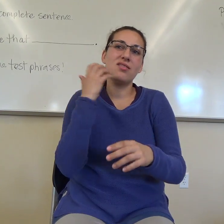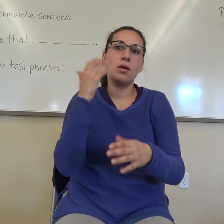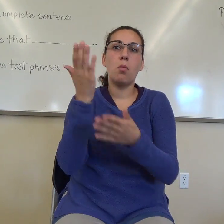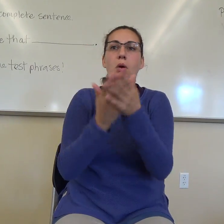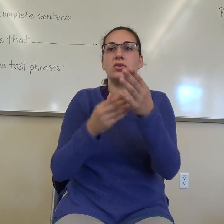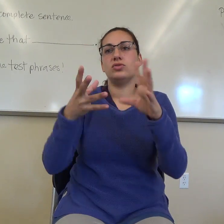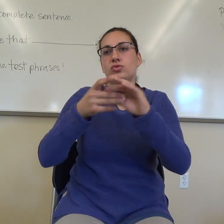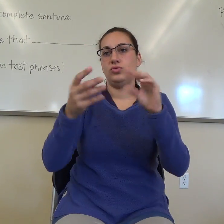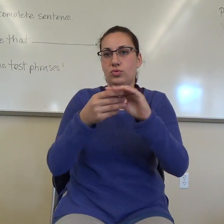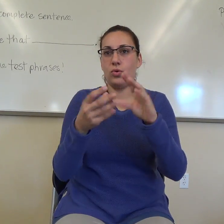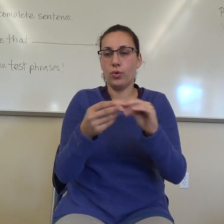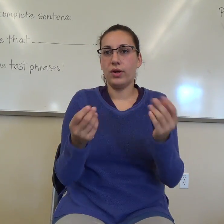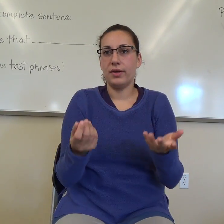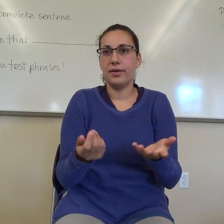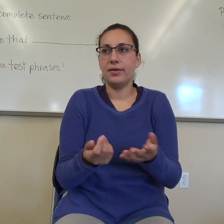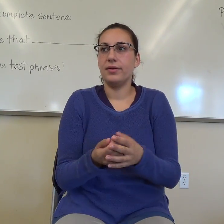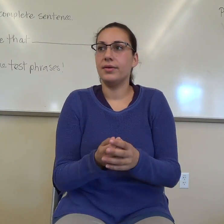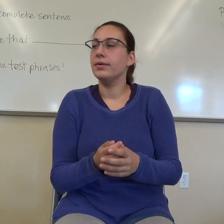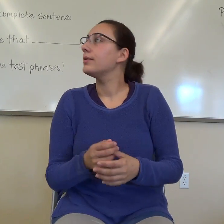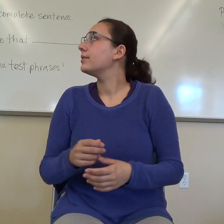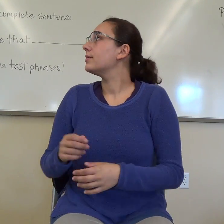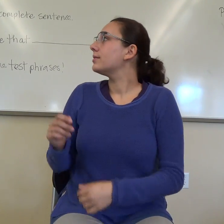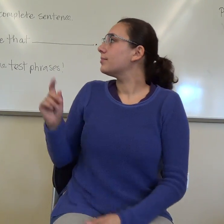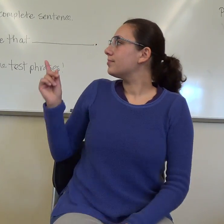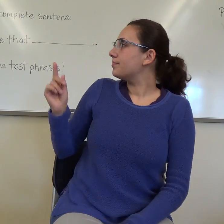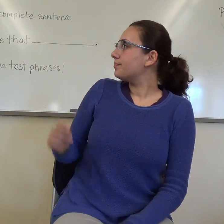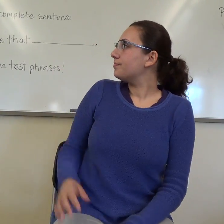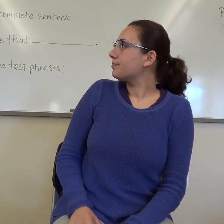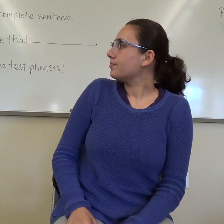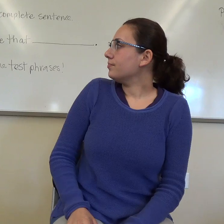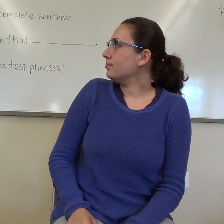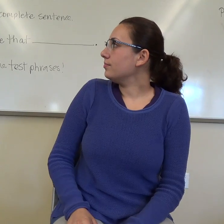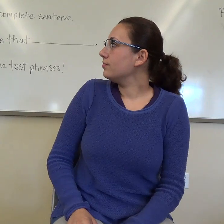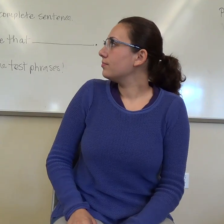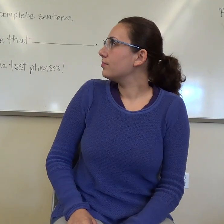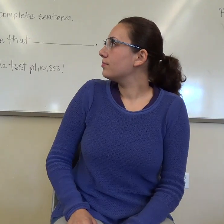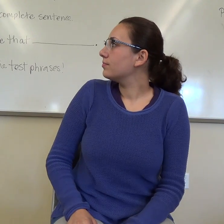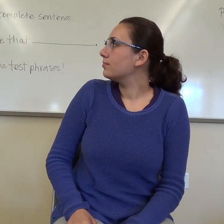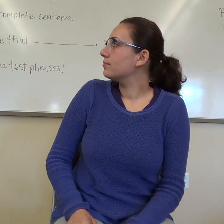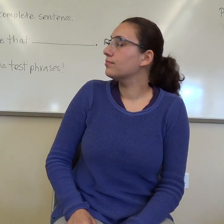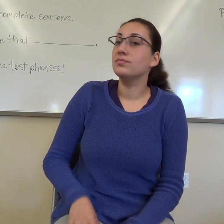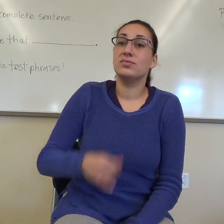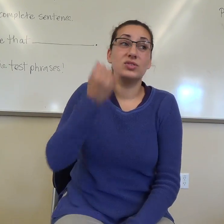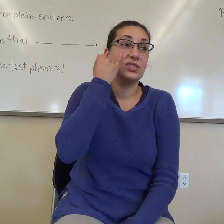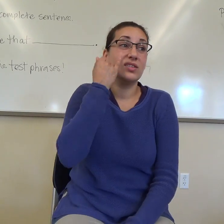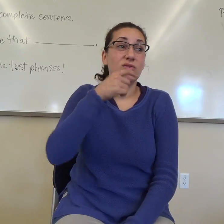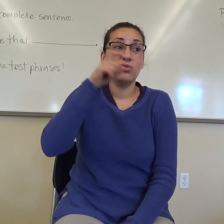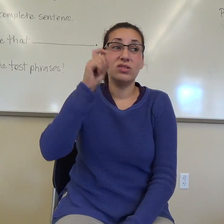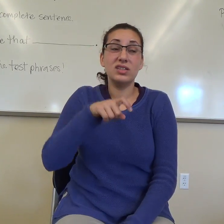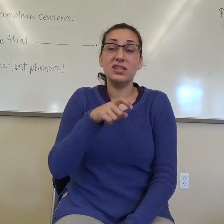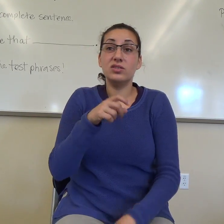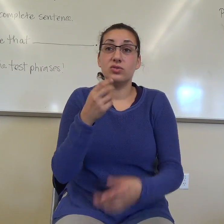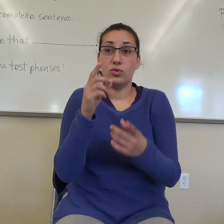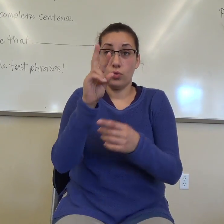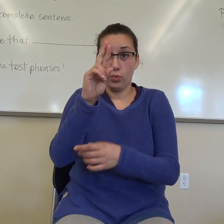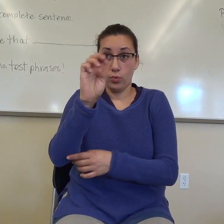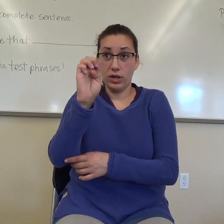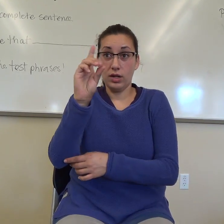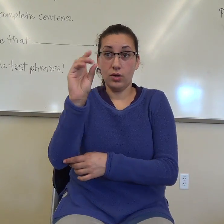is the kind of thing I want to do. People who have to do it over again, I want you to think in terms of.